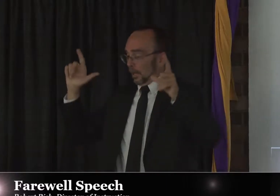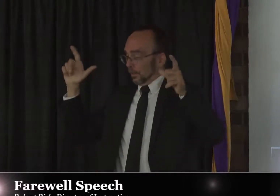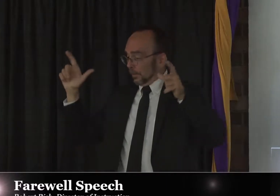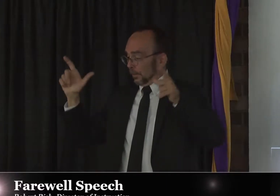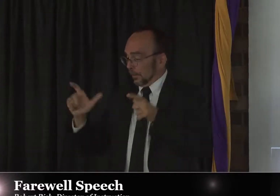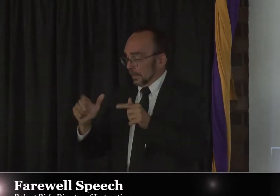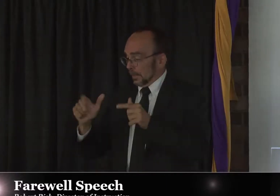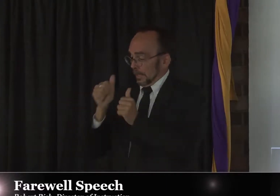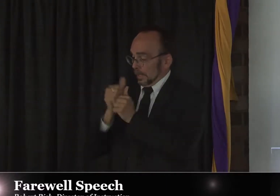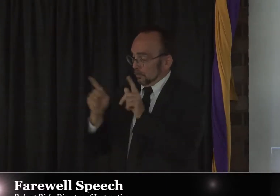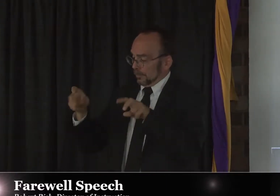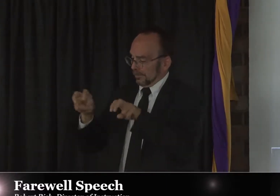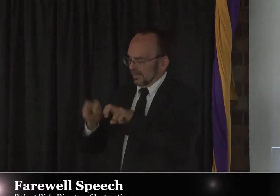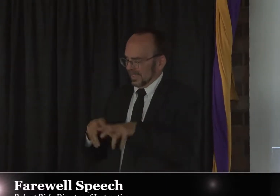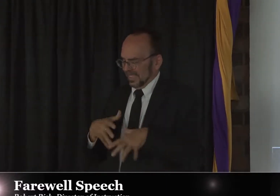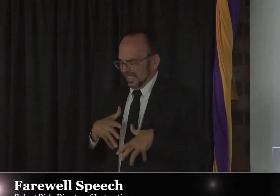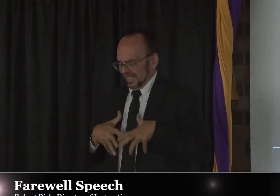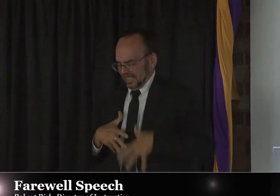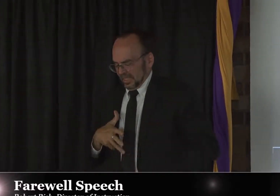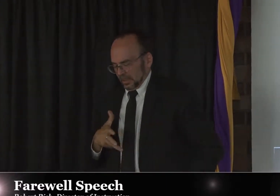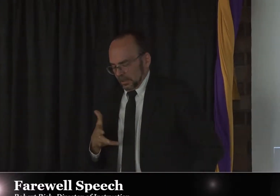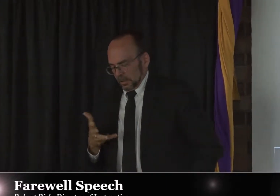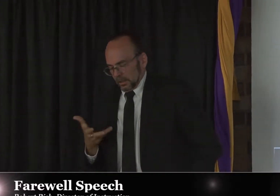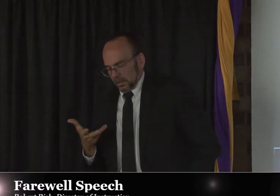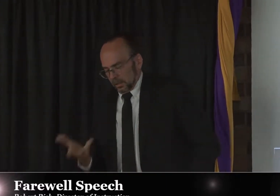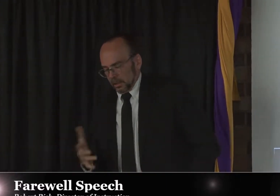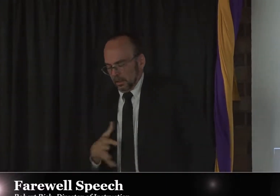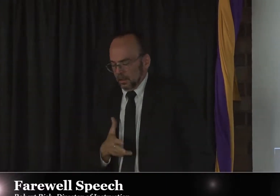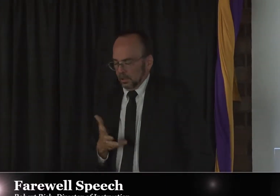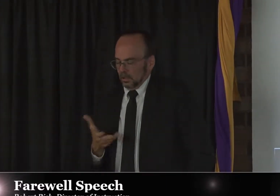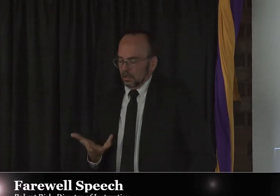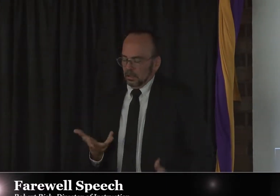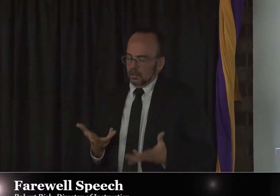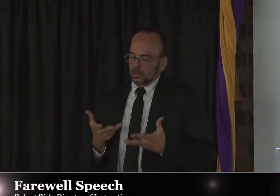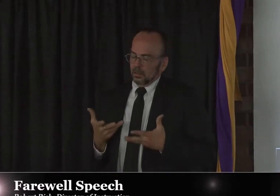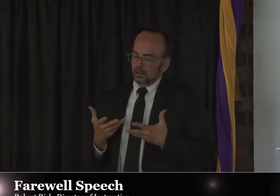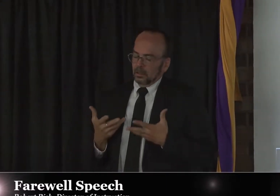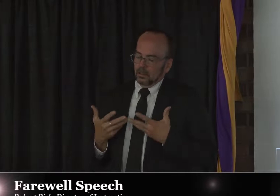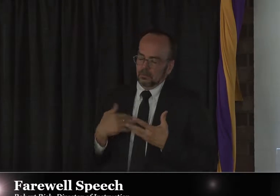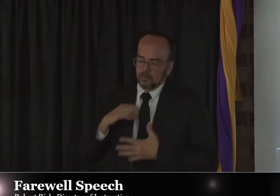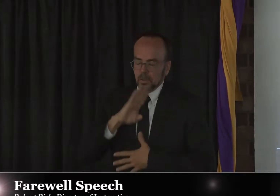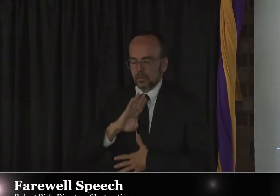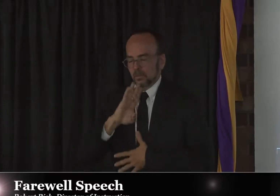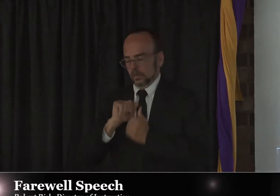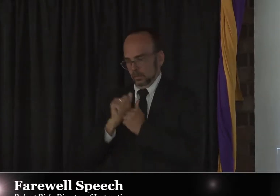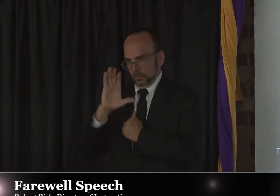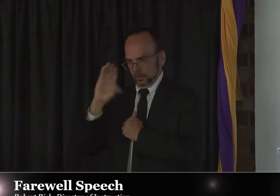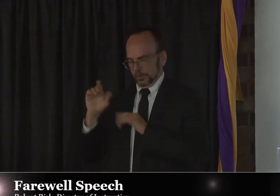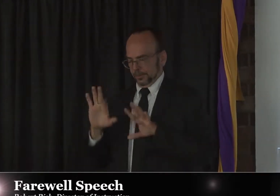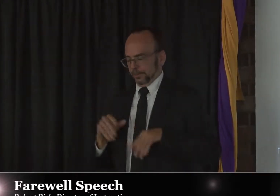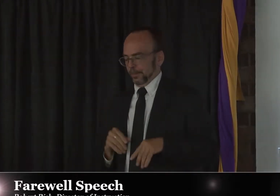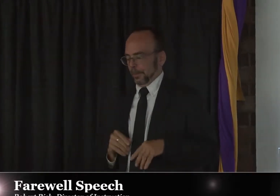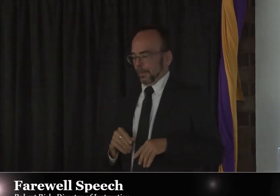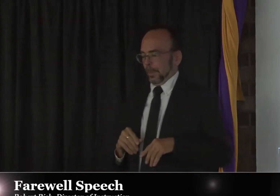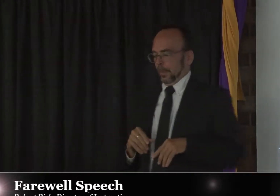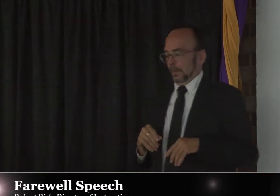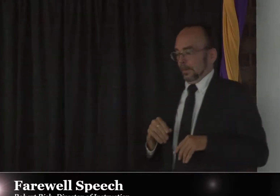image of success. But at the end of every party, she would be honest and the feelings would come out and she would say, I'm